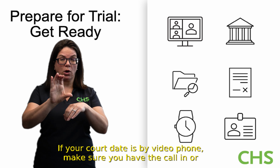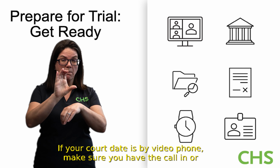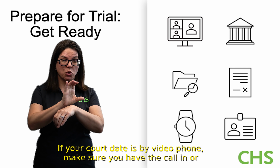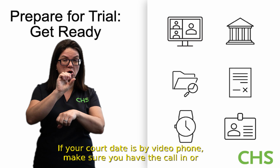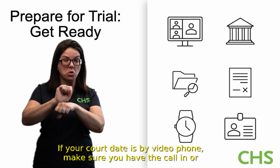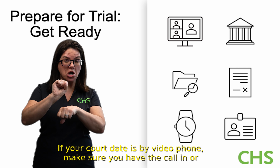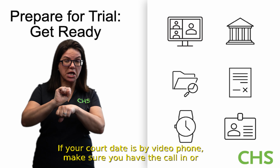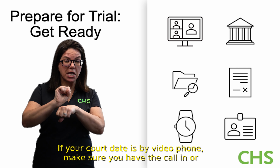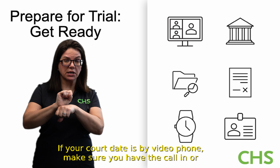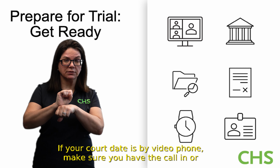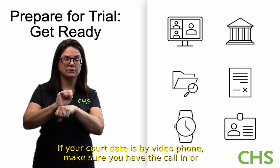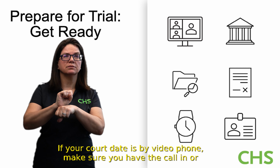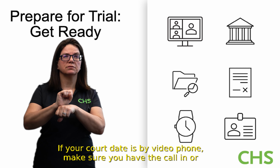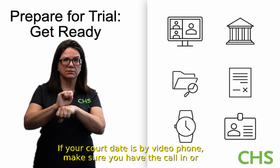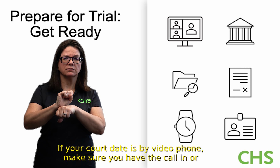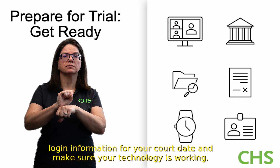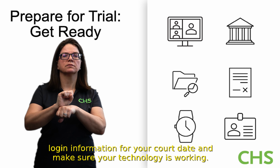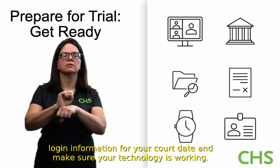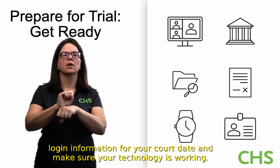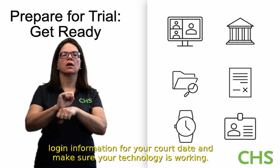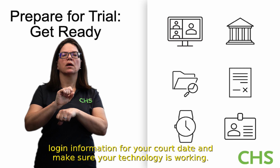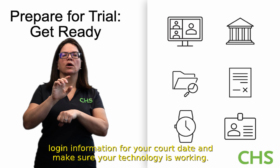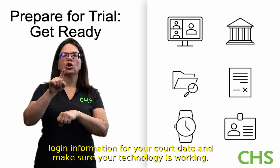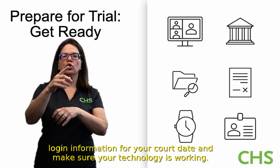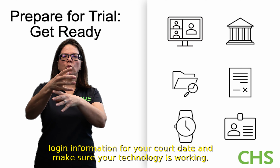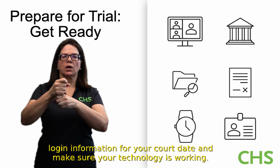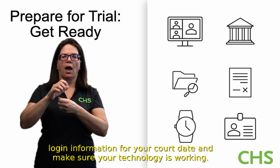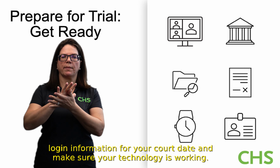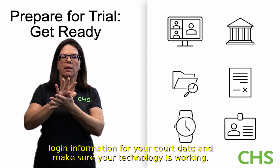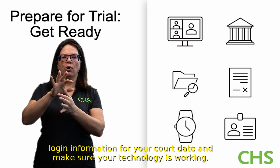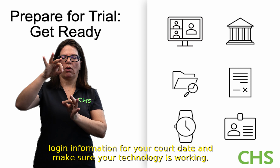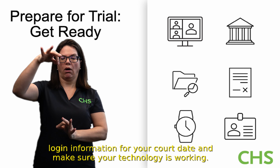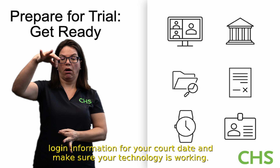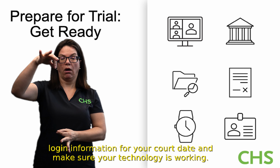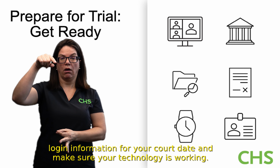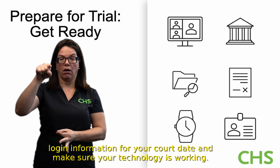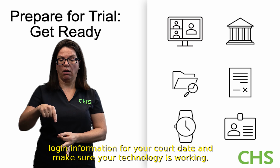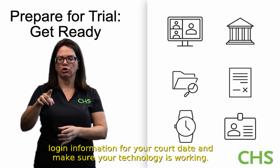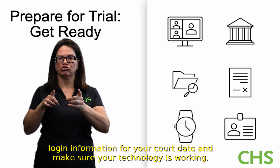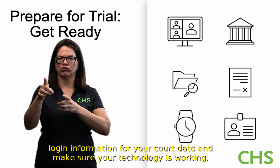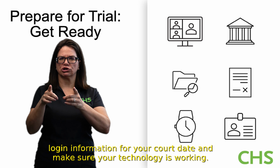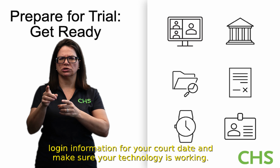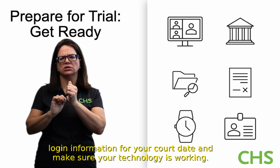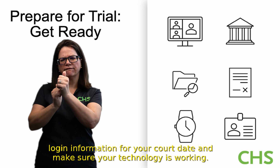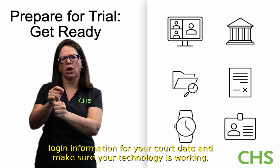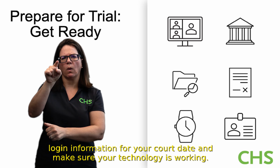make sure you have the call-in or login information for your court date and make sure your technology is